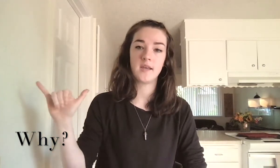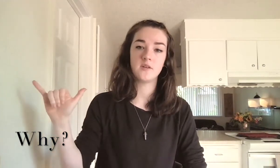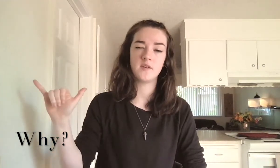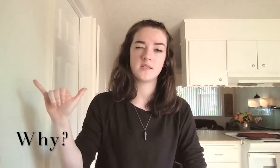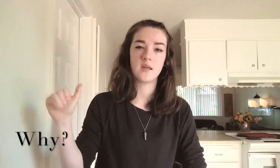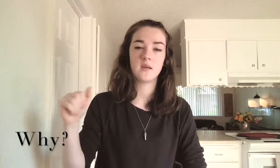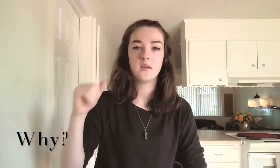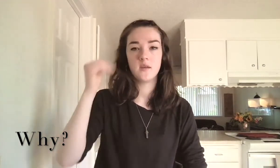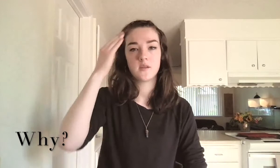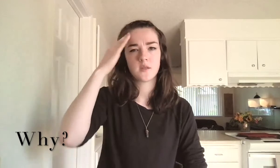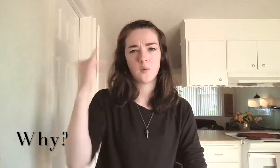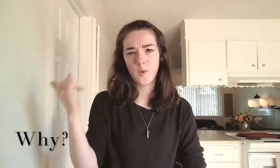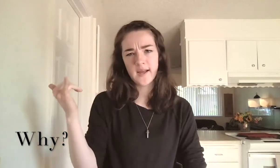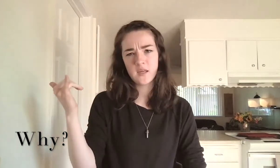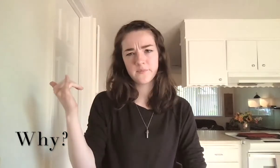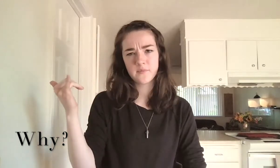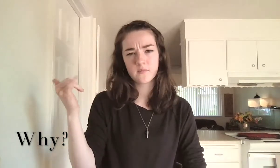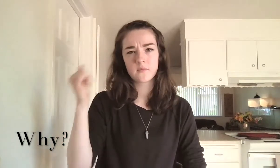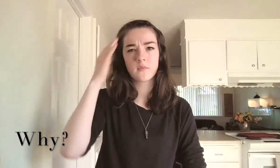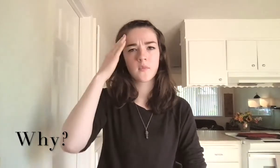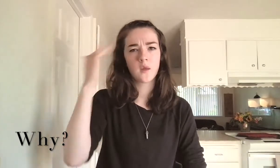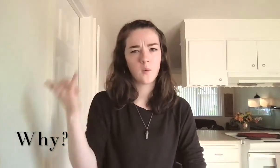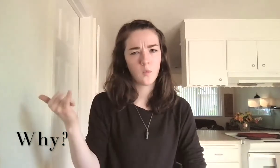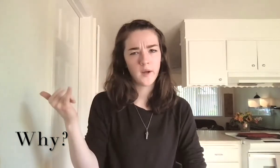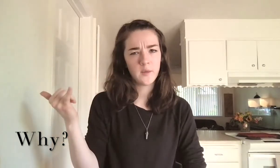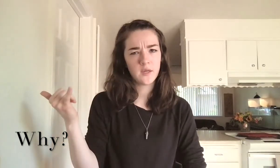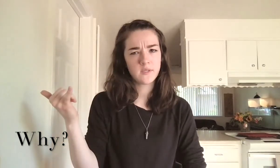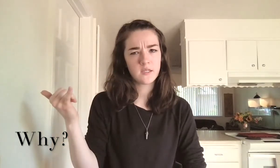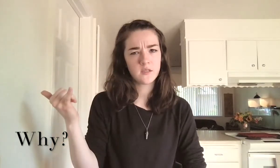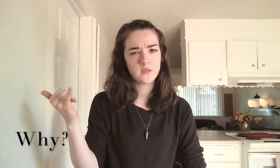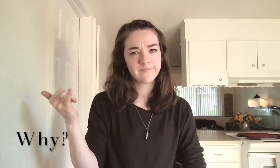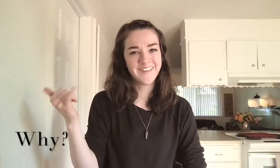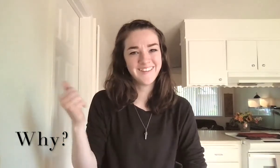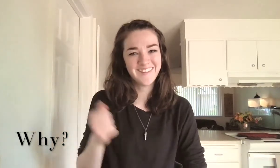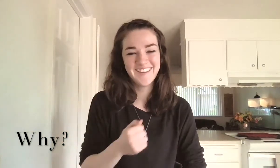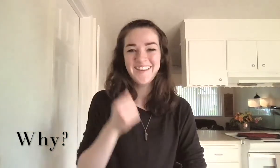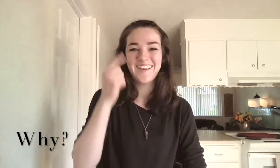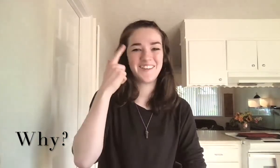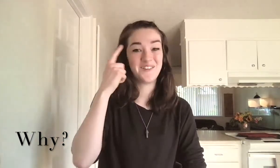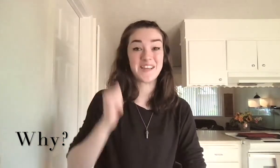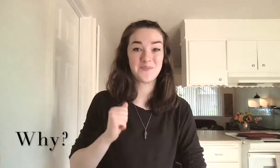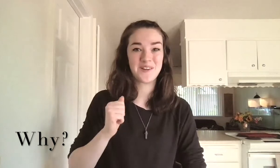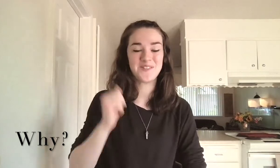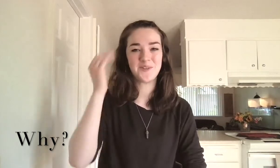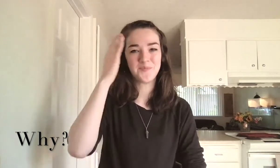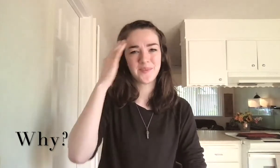you can see that. So why? Why are we going to lunch? You can use your eyebrows too.